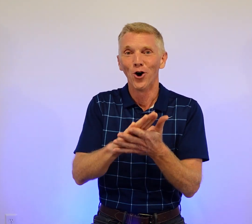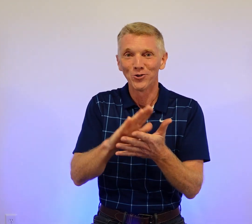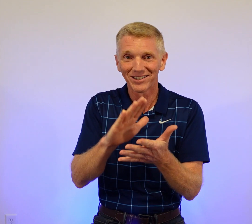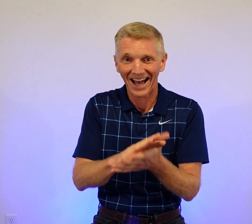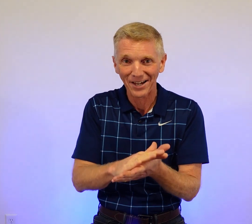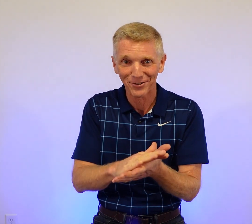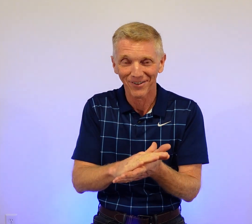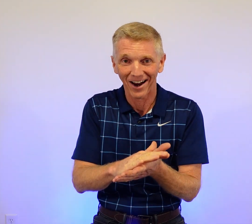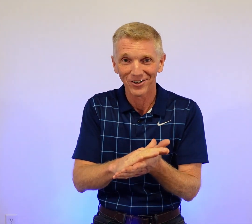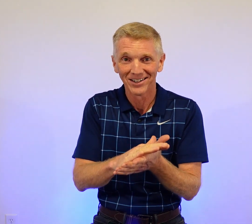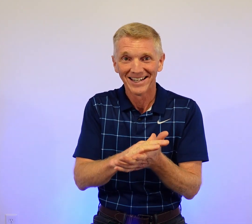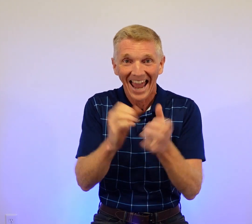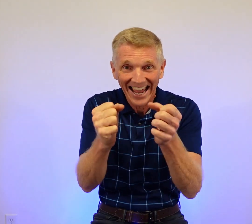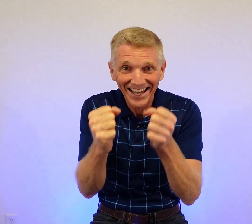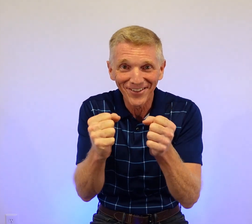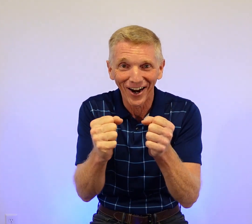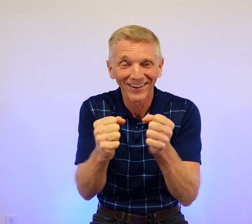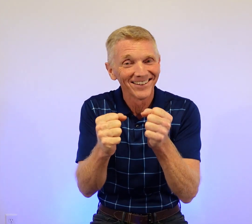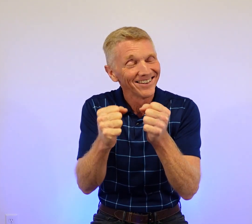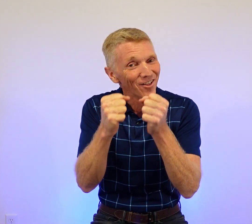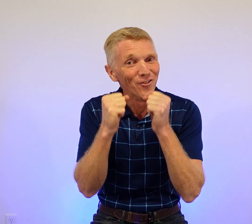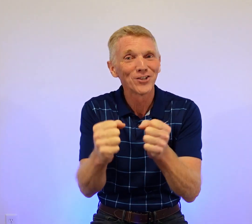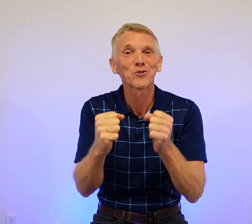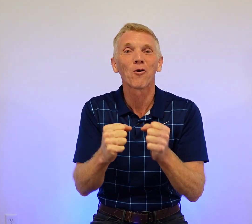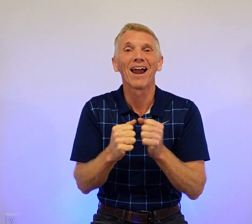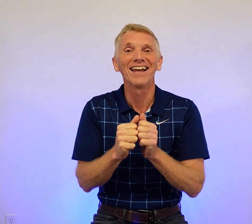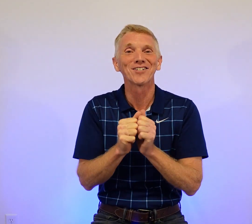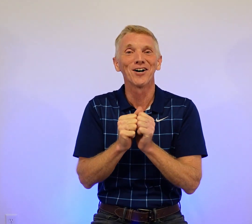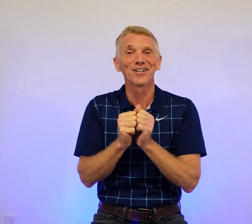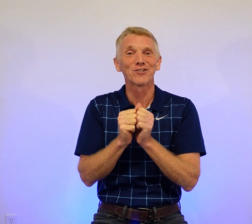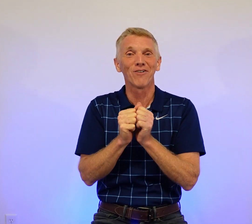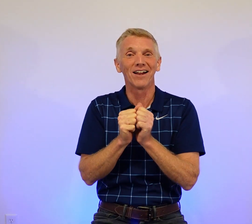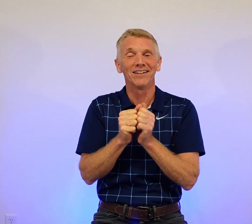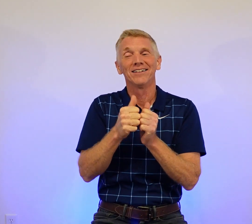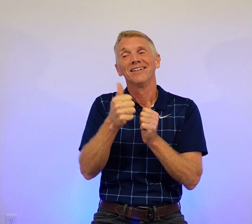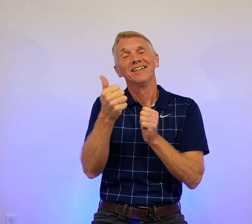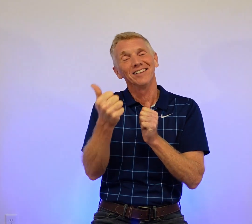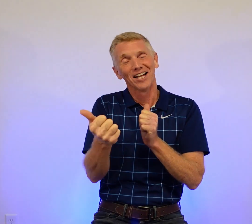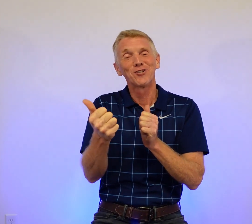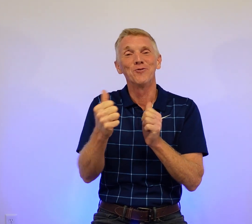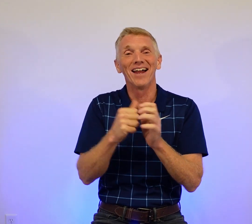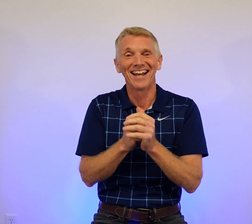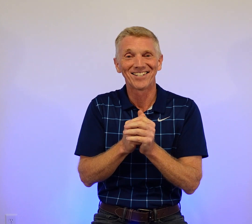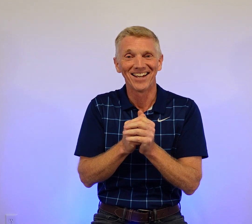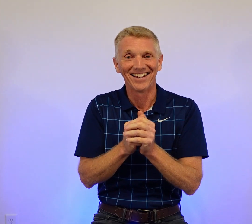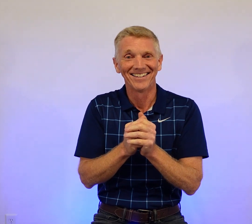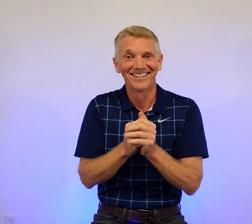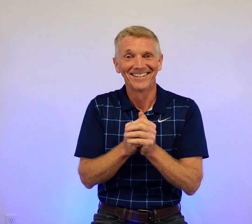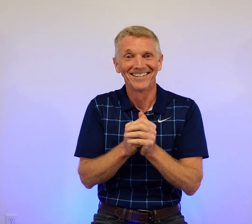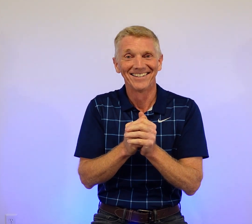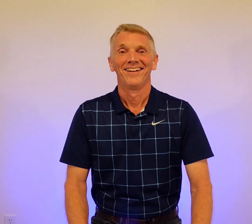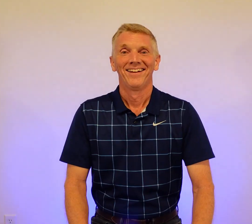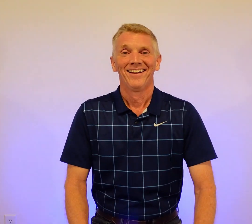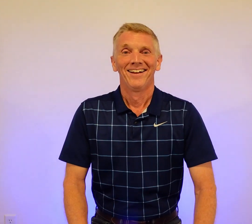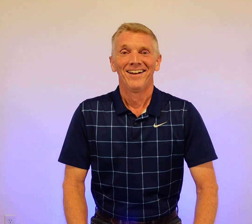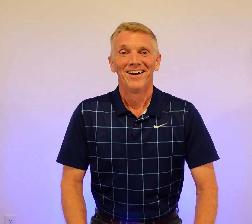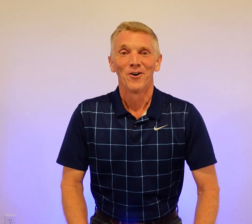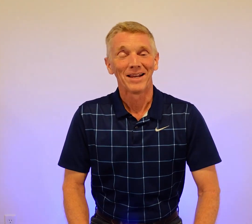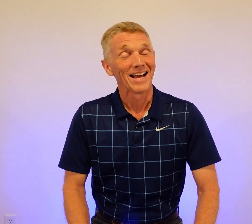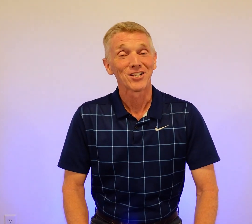those classifiers. Hang in there. This is where ASL gets fun. Let's do that next set. Okay, like I